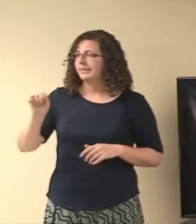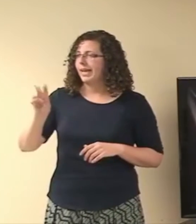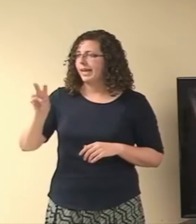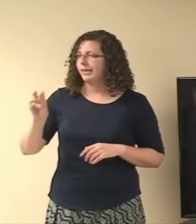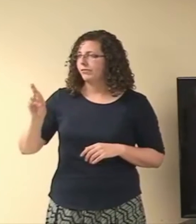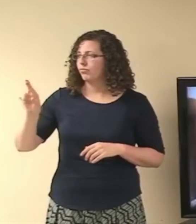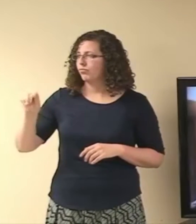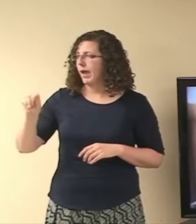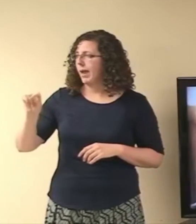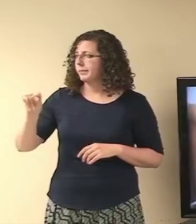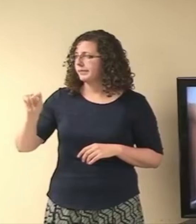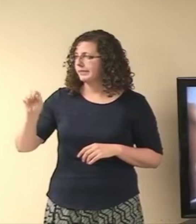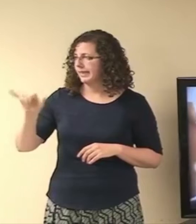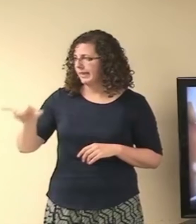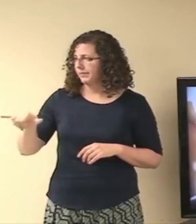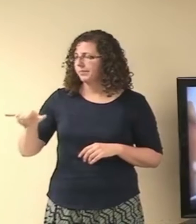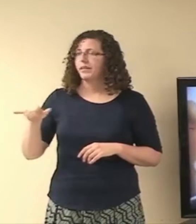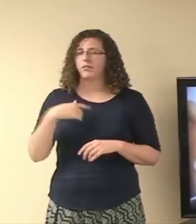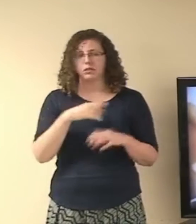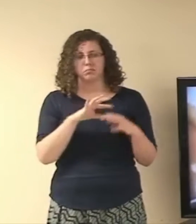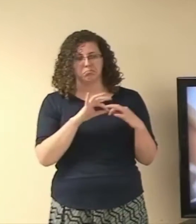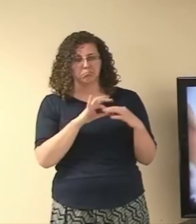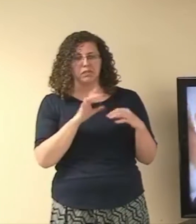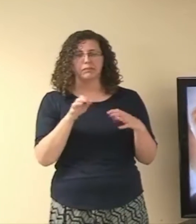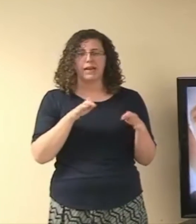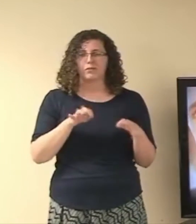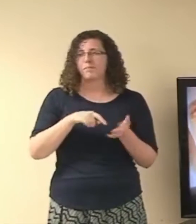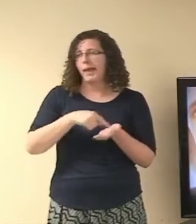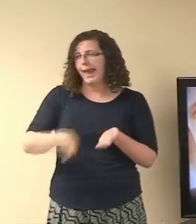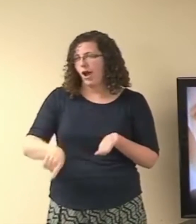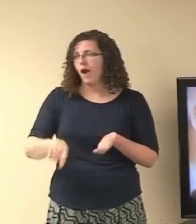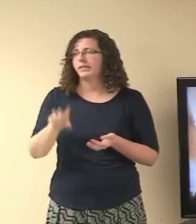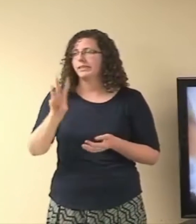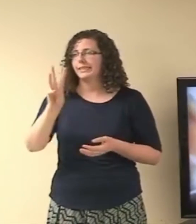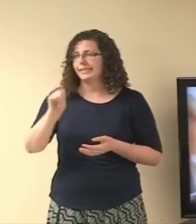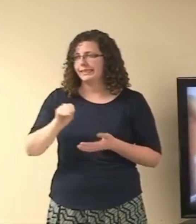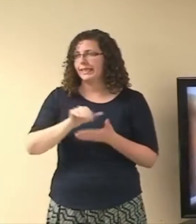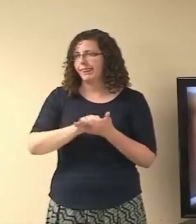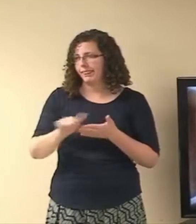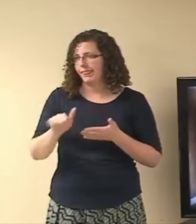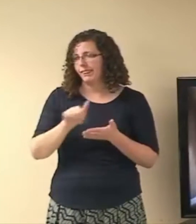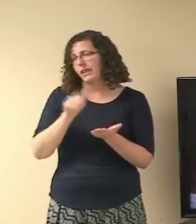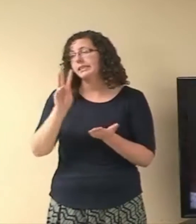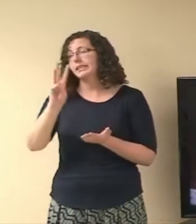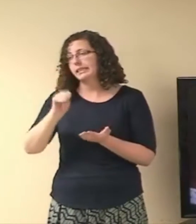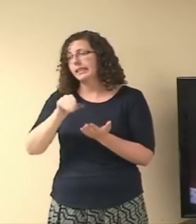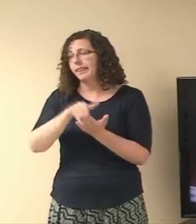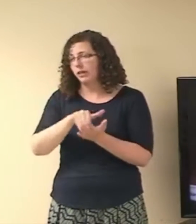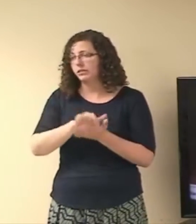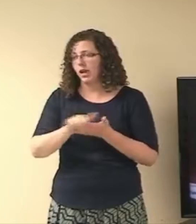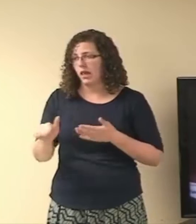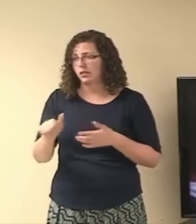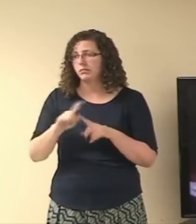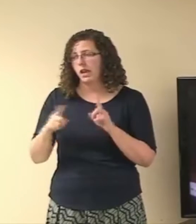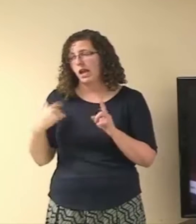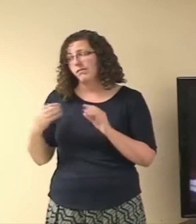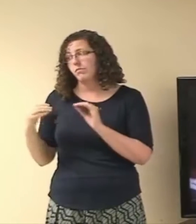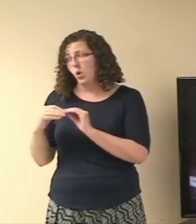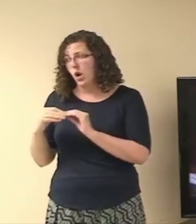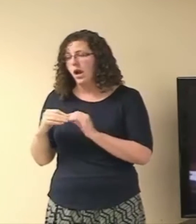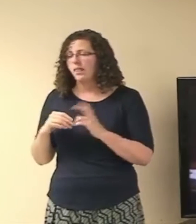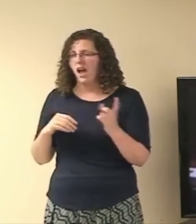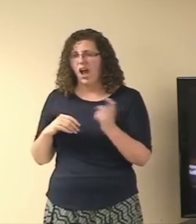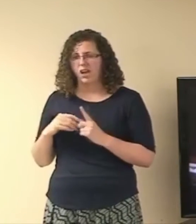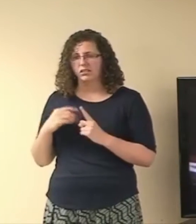the process, and I told them that so far we paid off $60,000 but still had $10,000 left to go. They asked us what we would do when we were debt-free, and